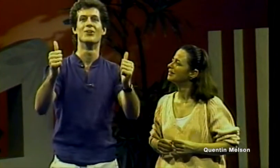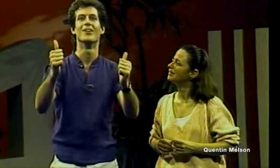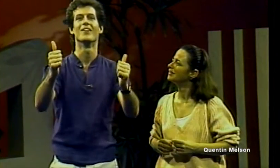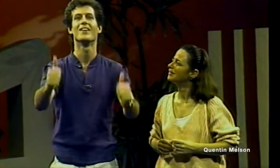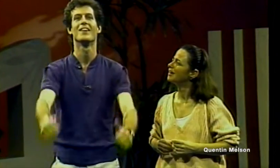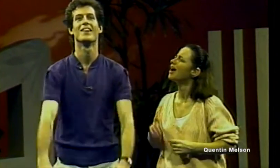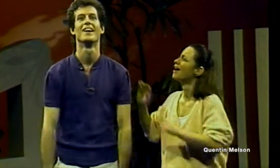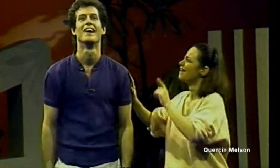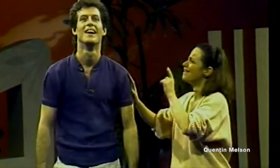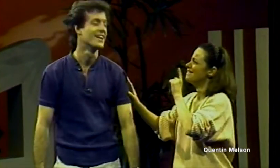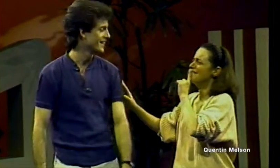cool.